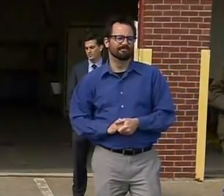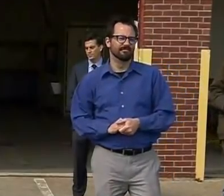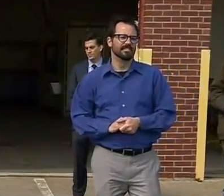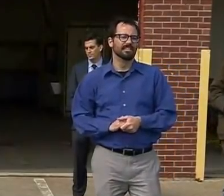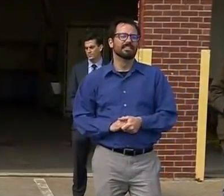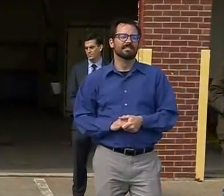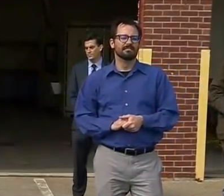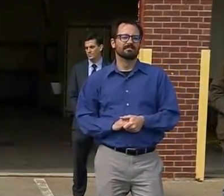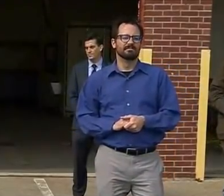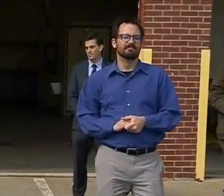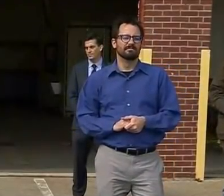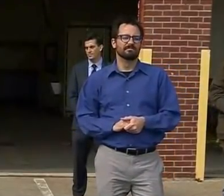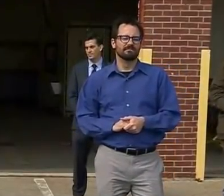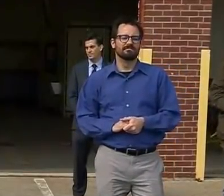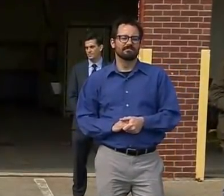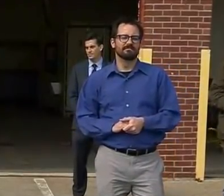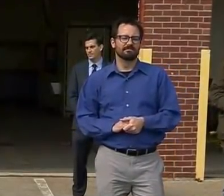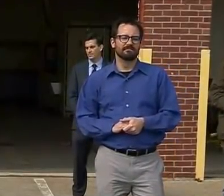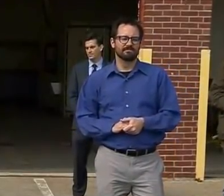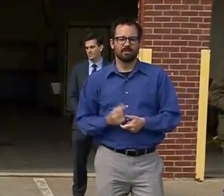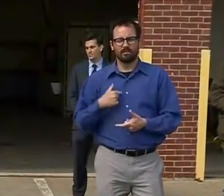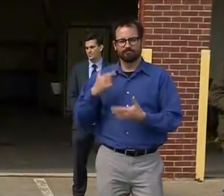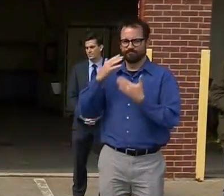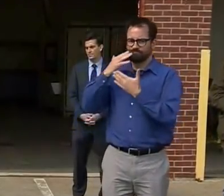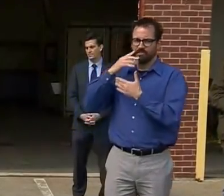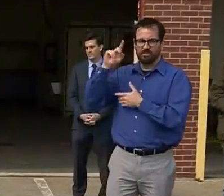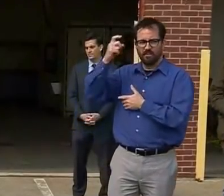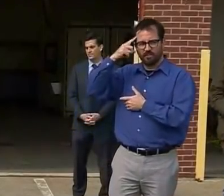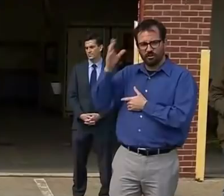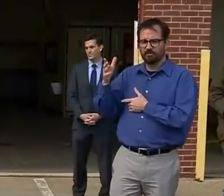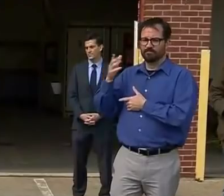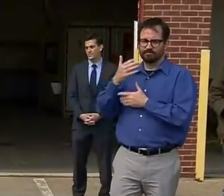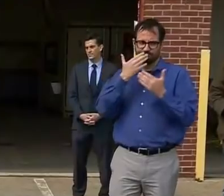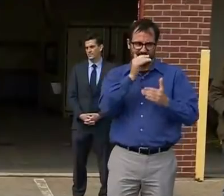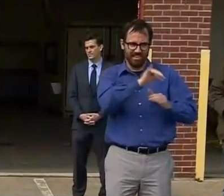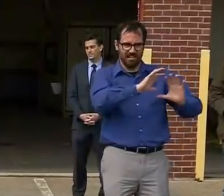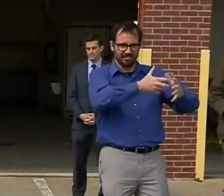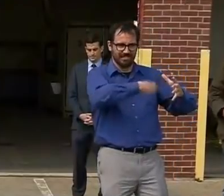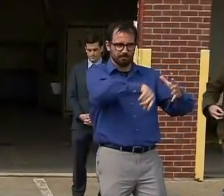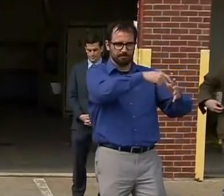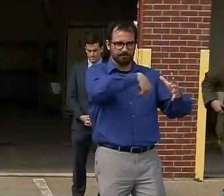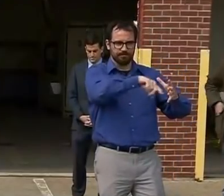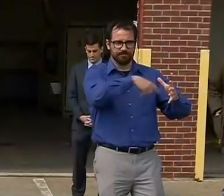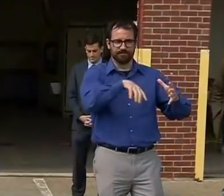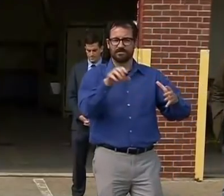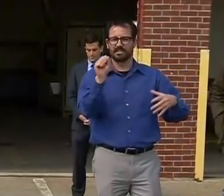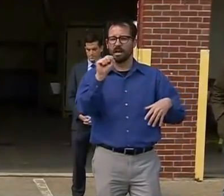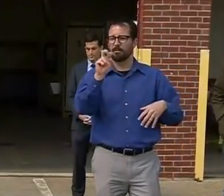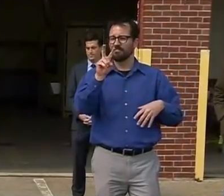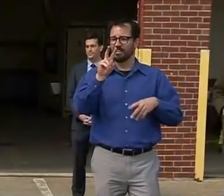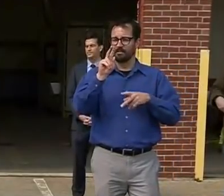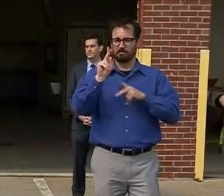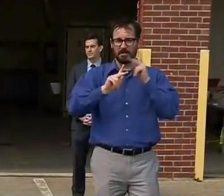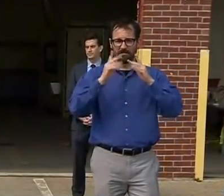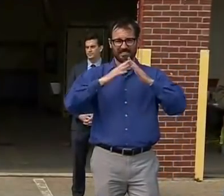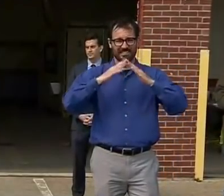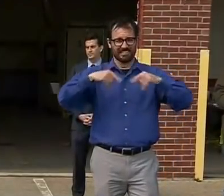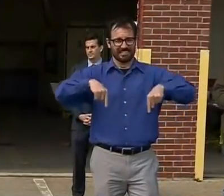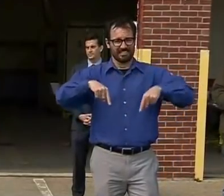giving them a shout out, but I want to echo his words to the Somerville team for working around the clock. When we got the phone call from partners a little over a week